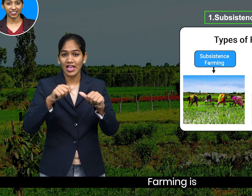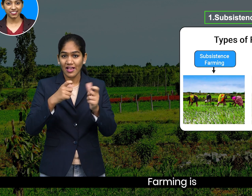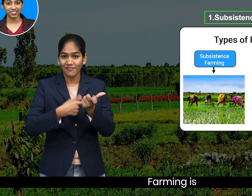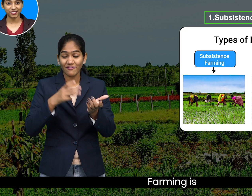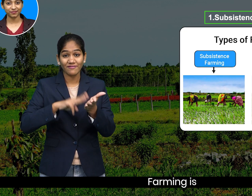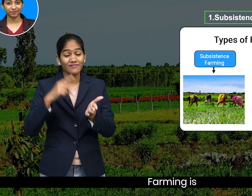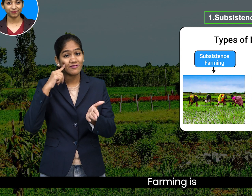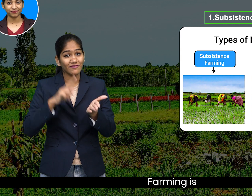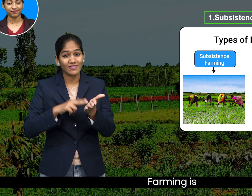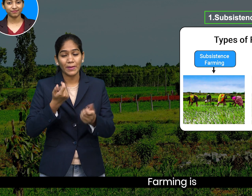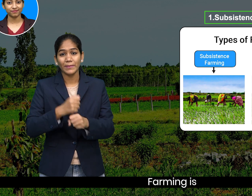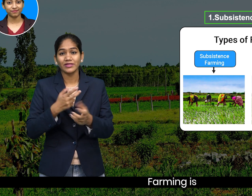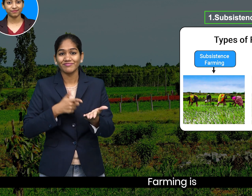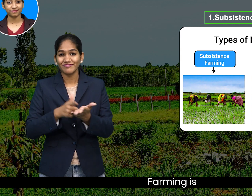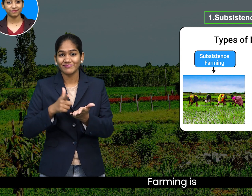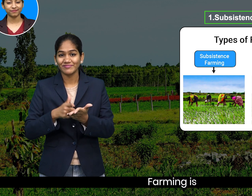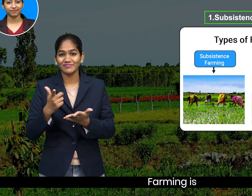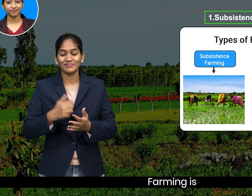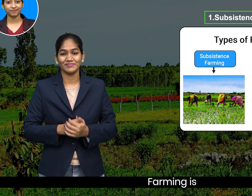Farming is